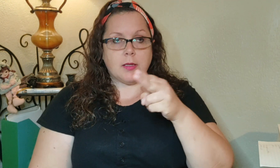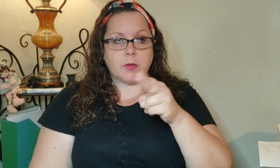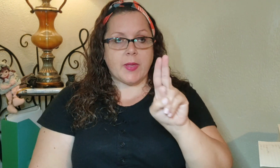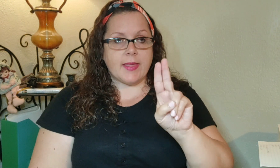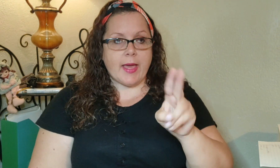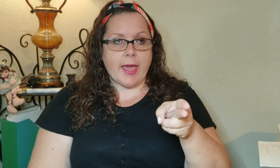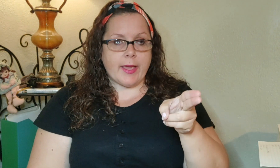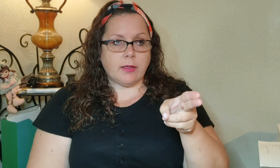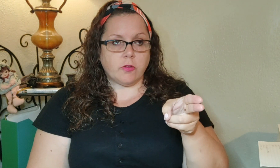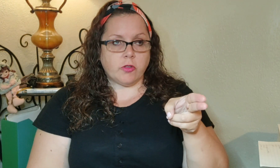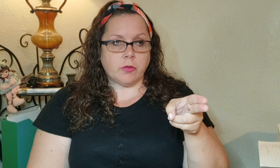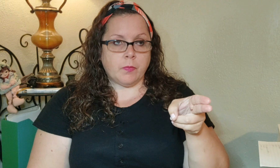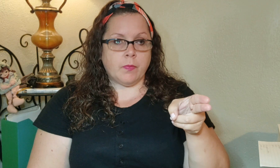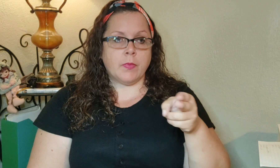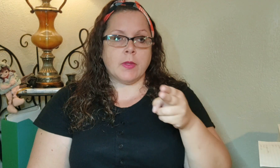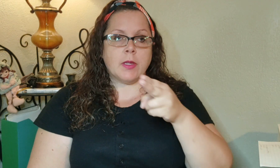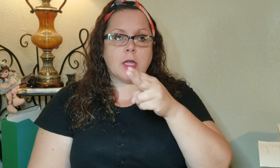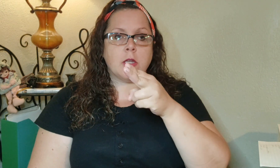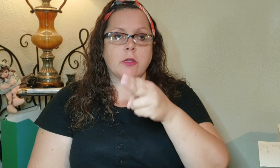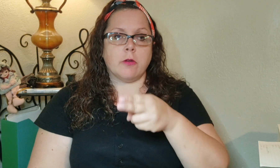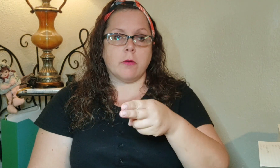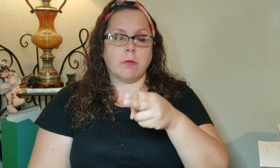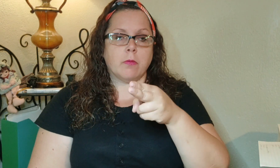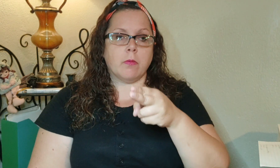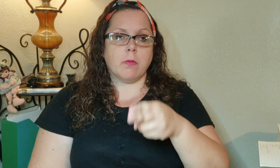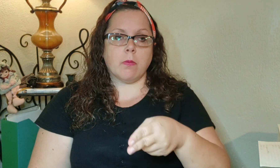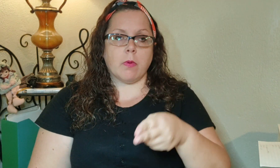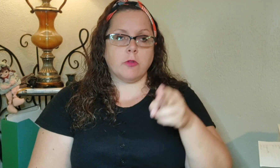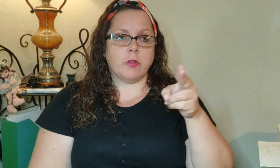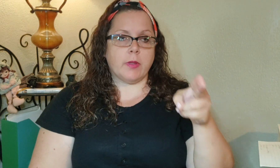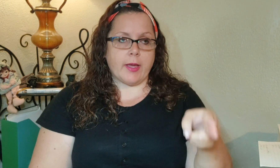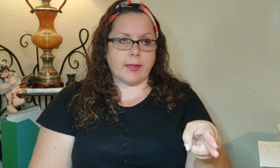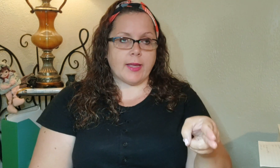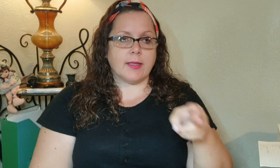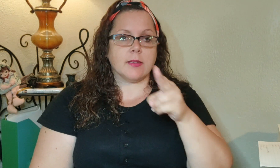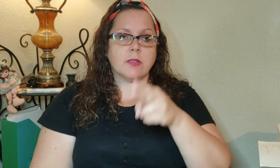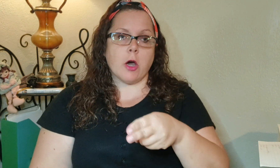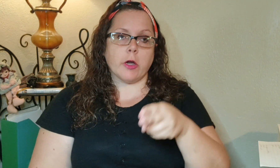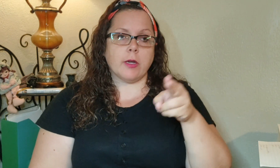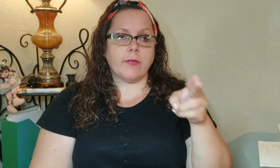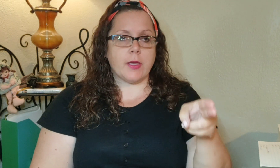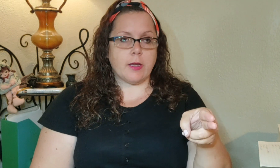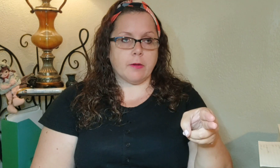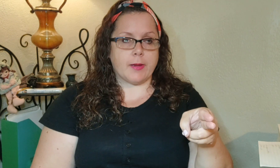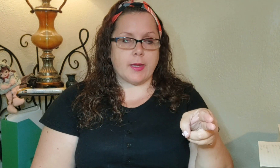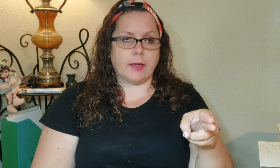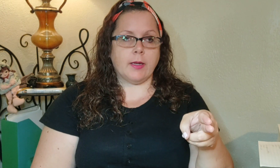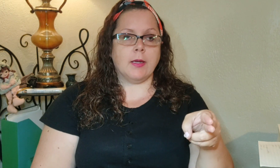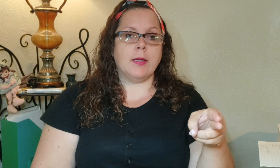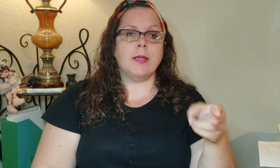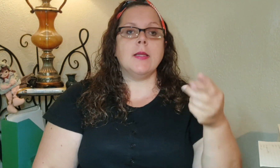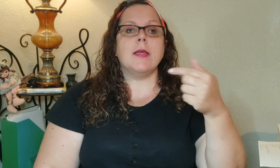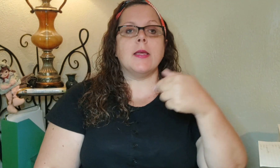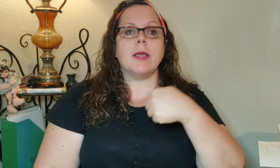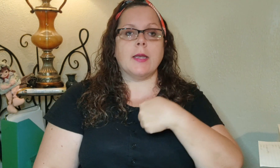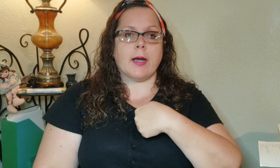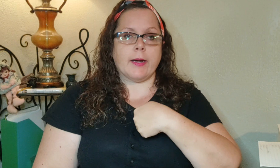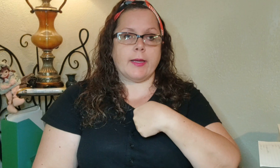it'll be the H, and you do it like this, hard of hearing, and I.